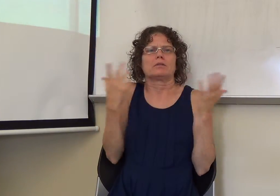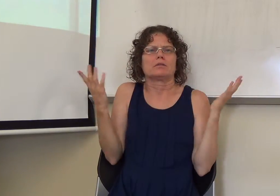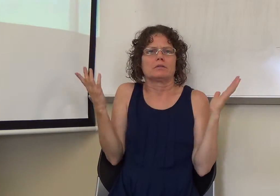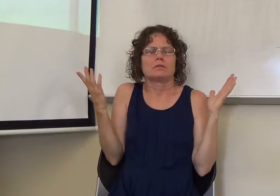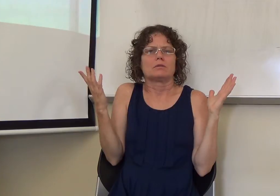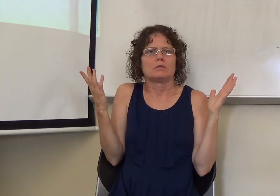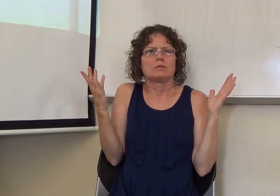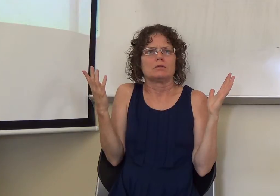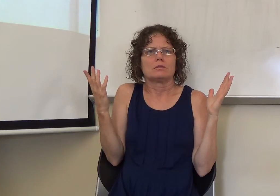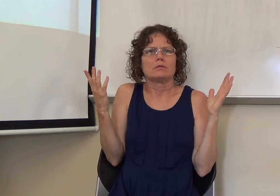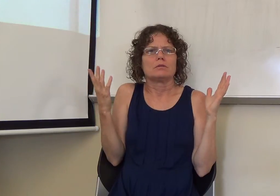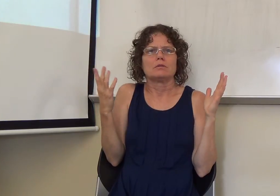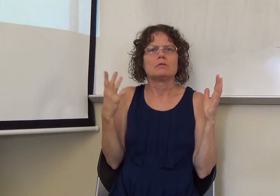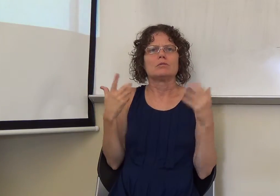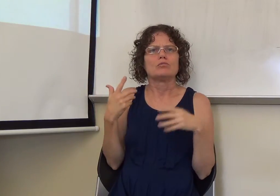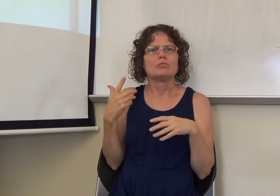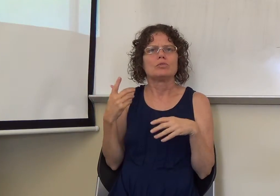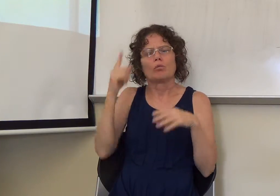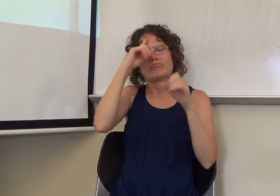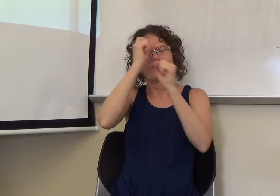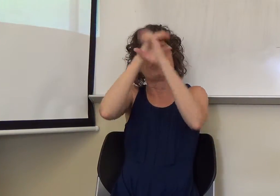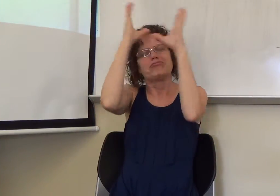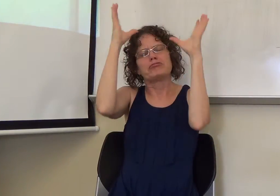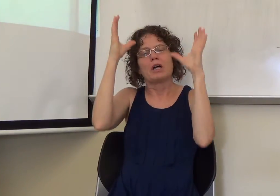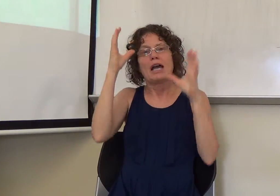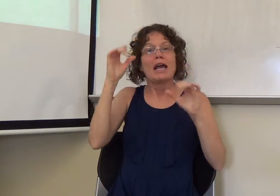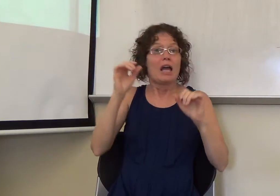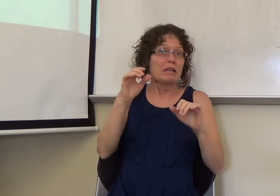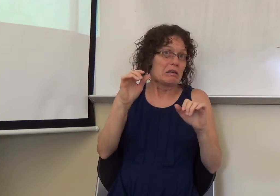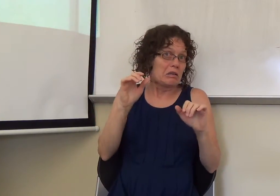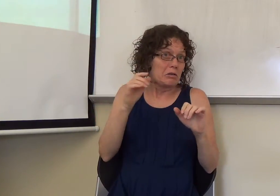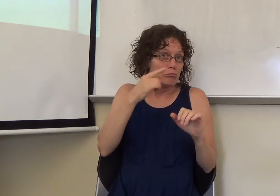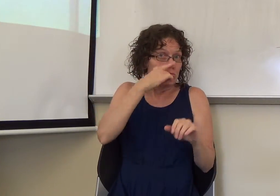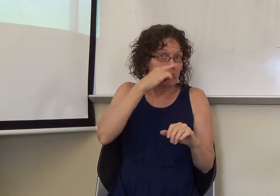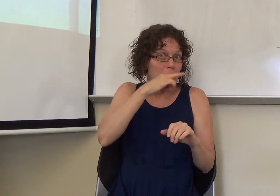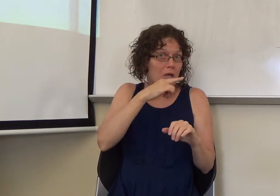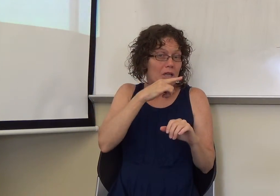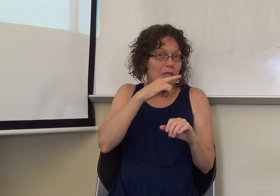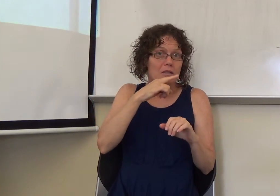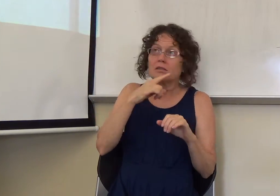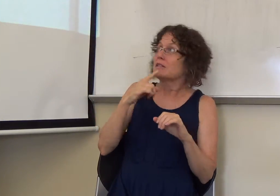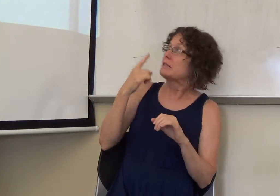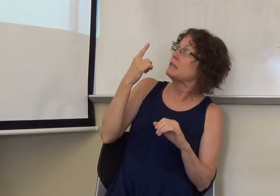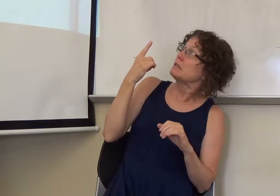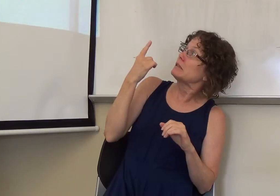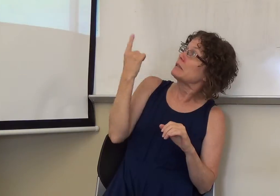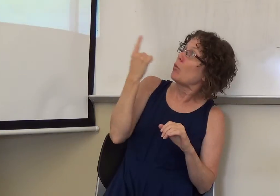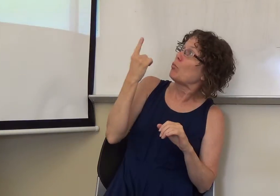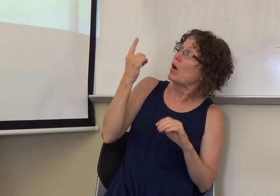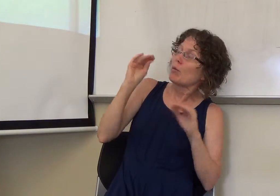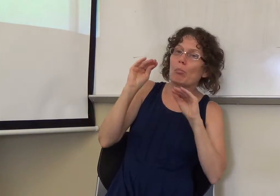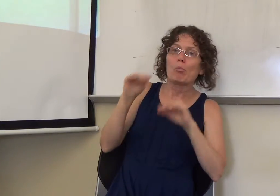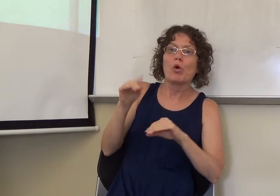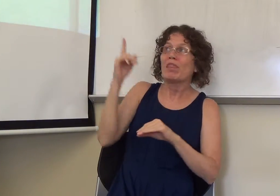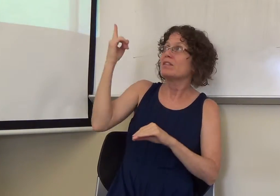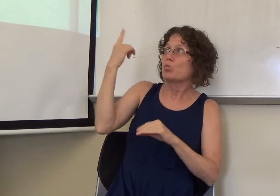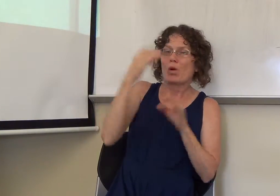little sentence here says. Can somebody put this sentence into their own